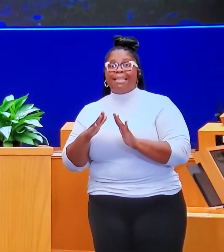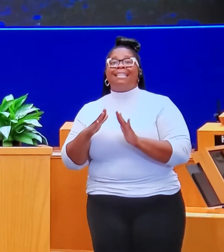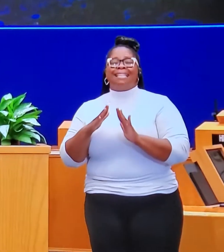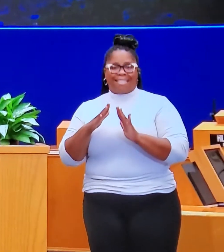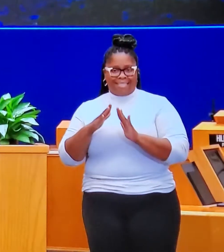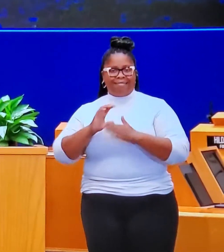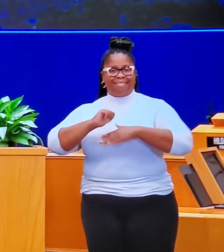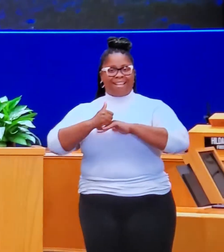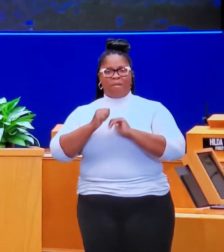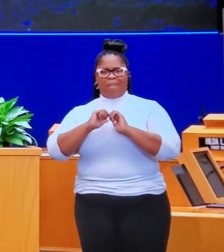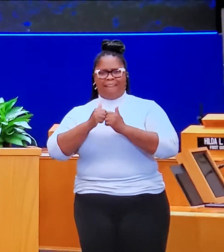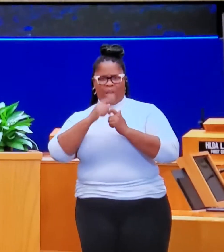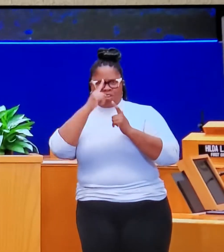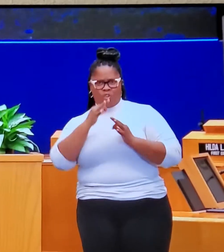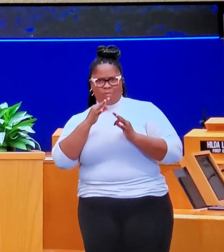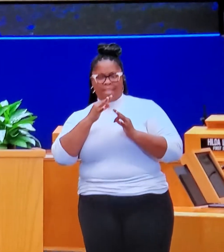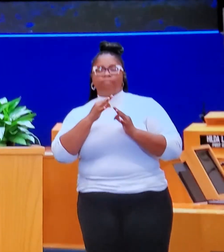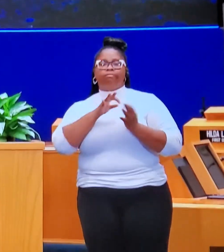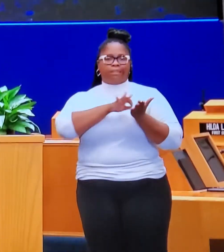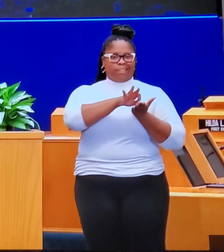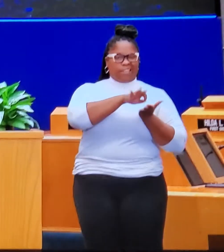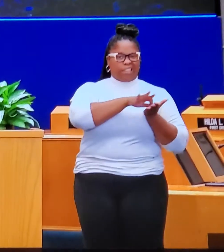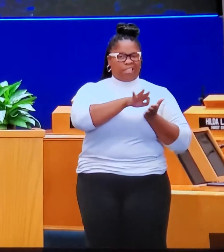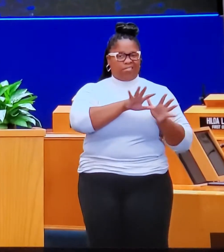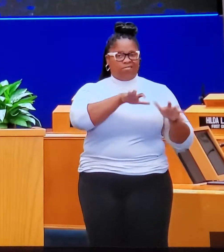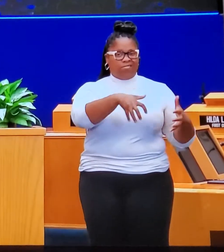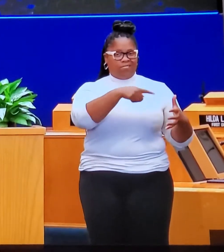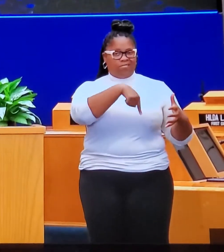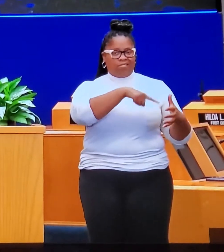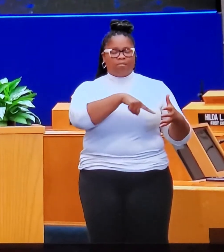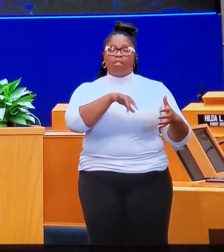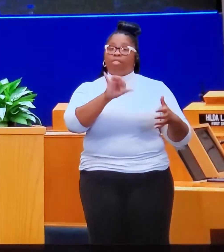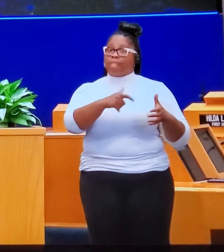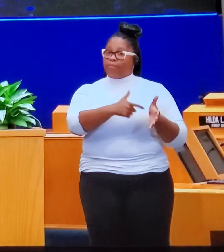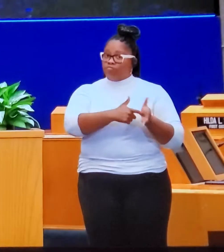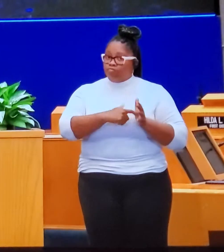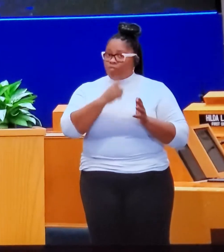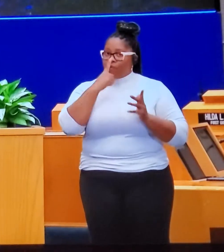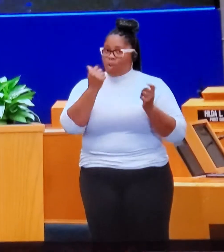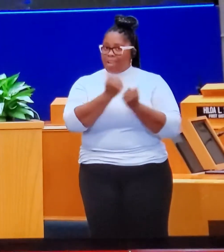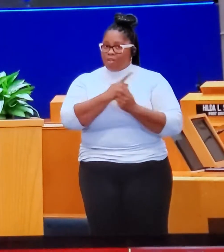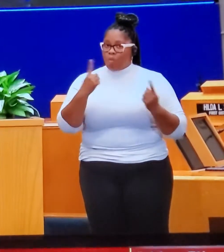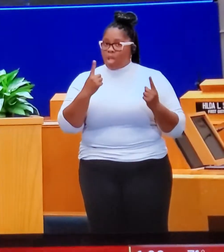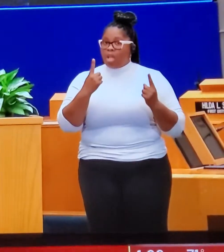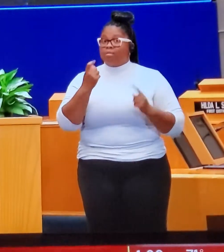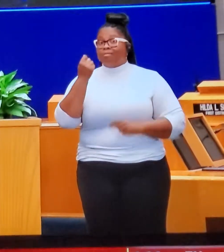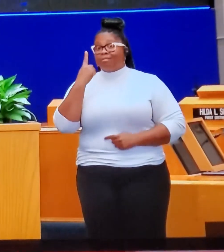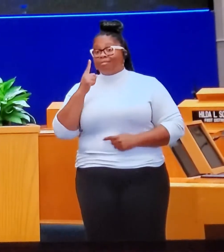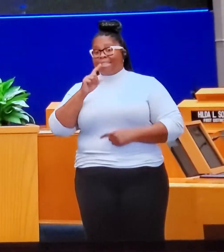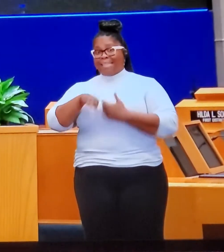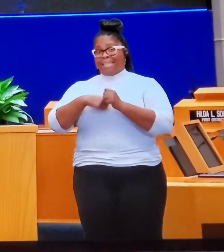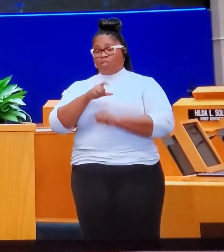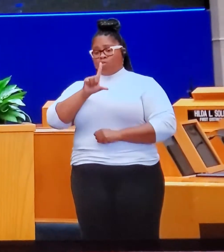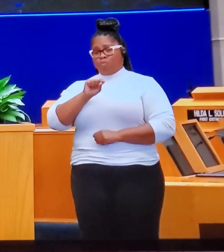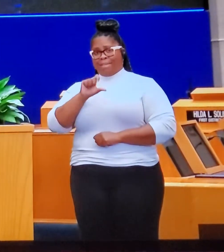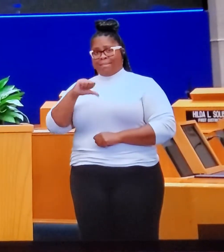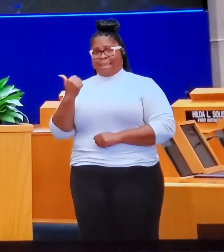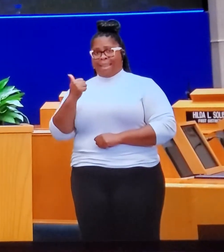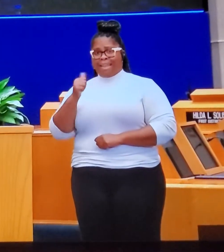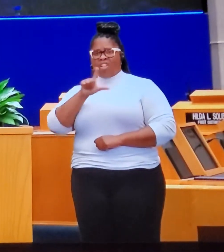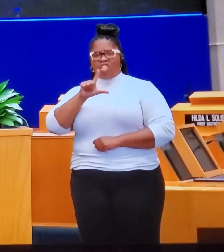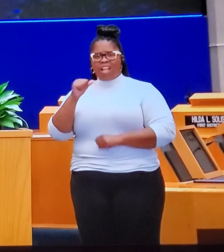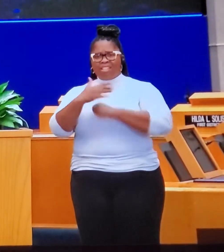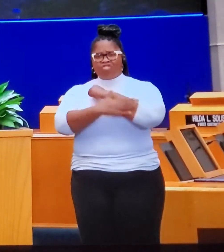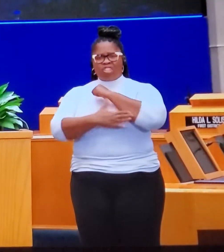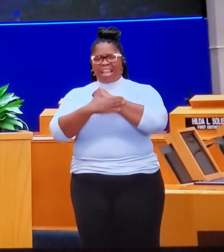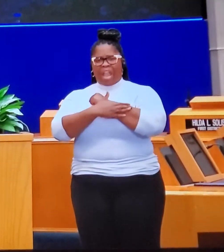the census. Completing the census is mandatory for everyone. However, in 2010, Los Angeles County had a